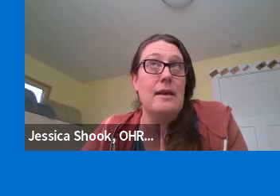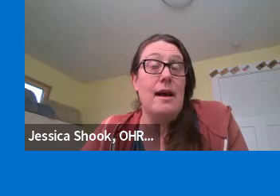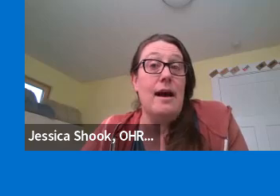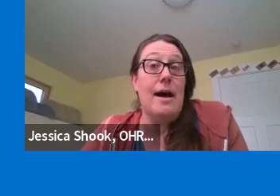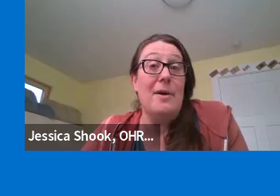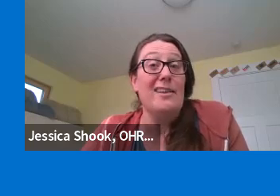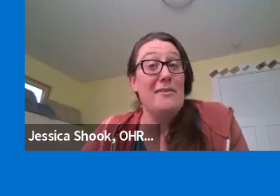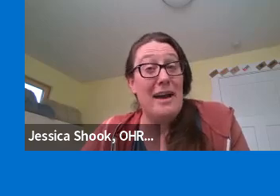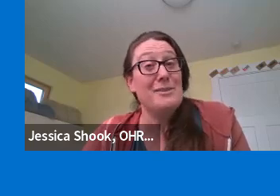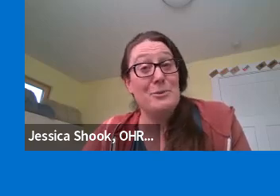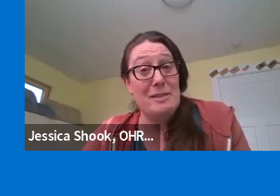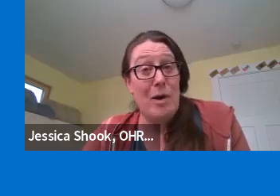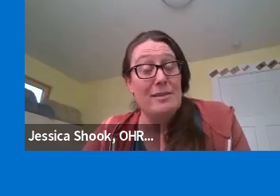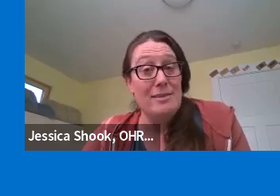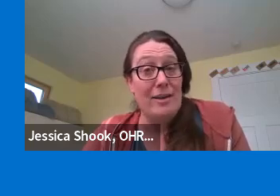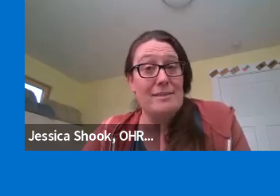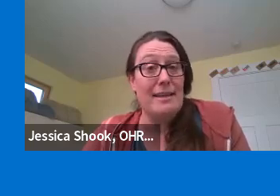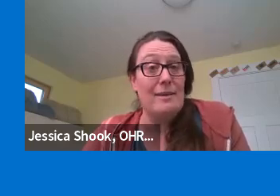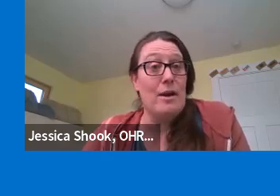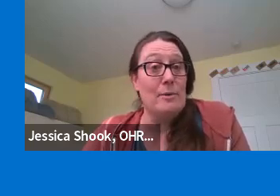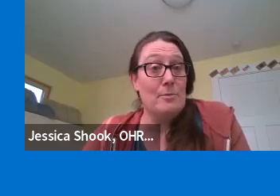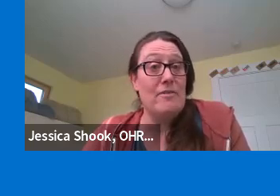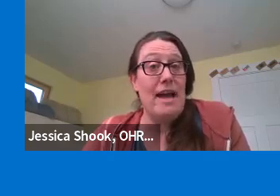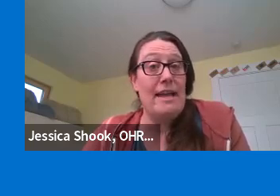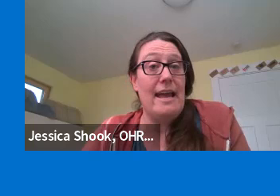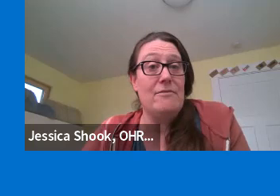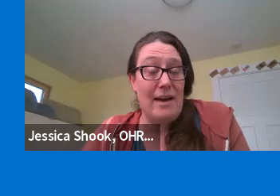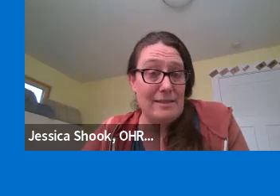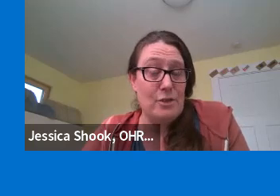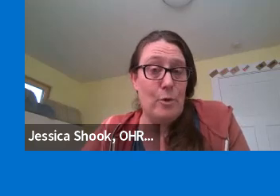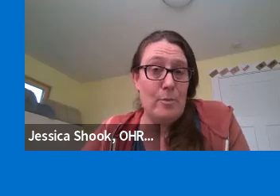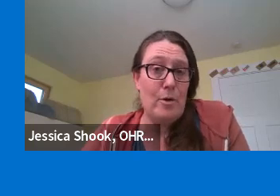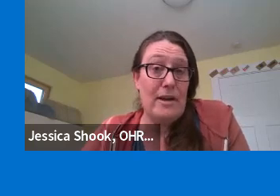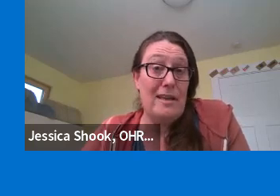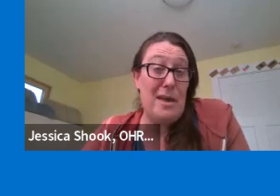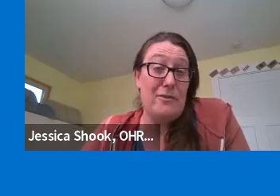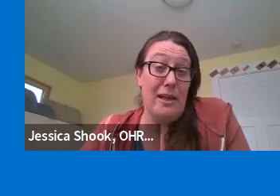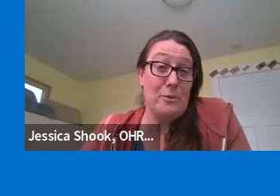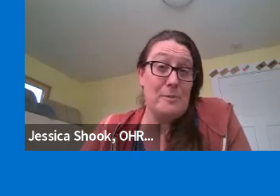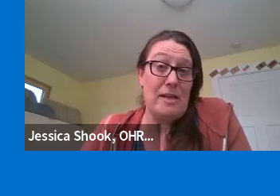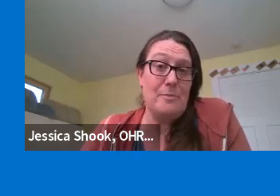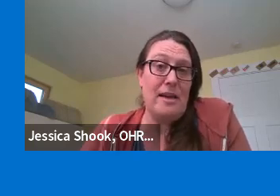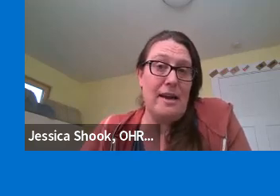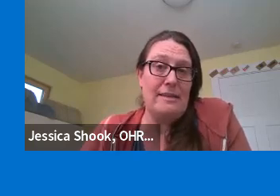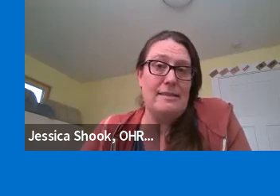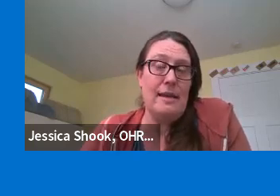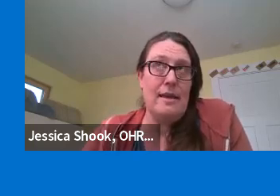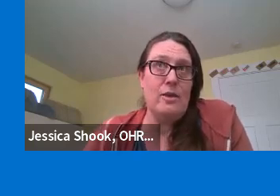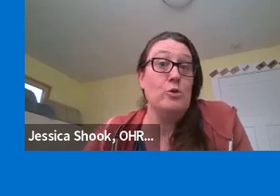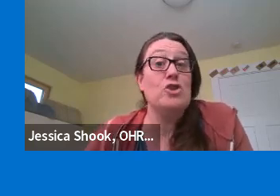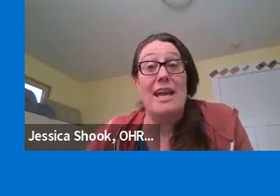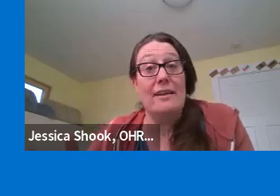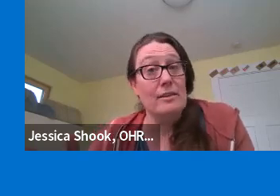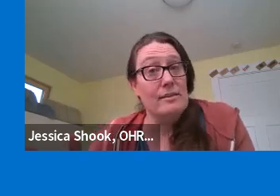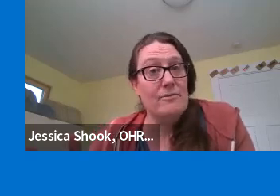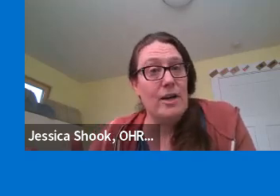becomes a lot faster response. Honestly, we're able to provide a faster, more appropriate behavioral health response because